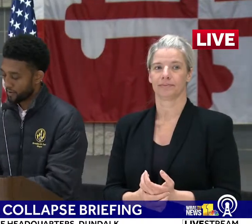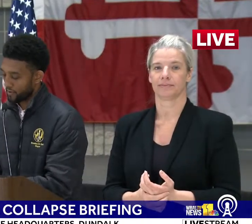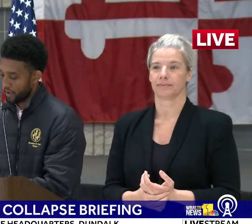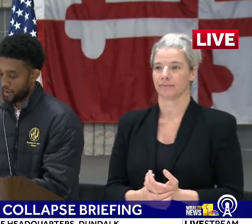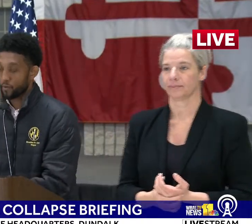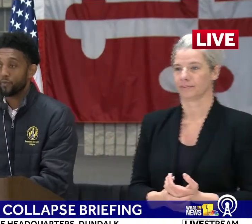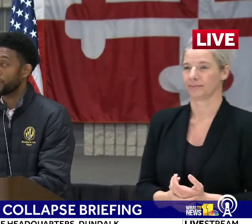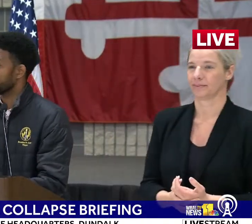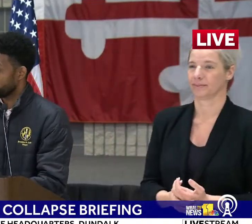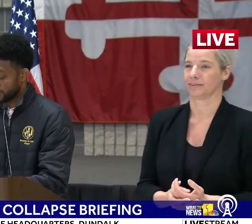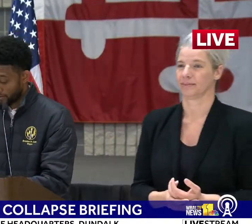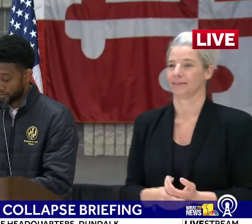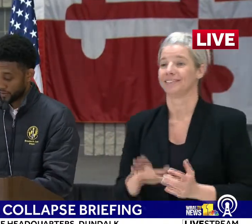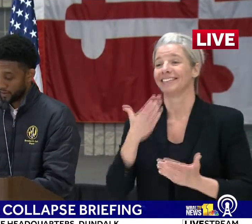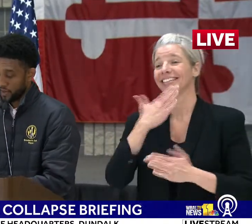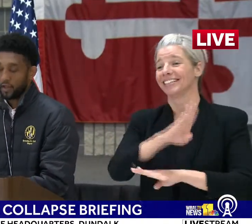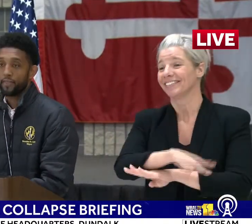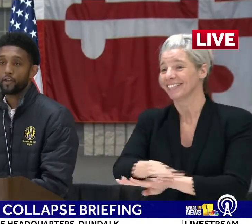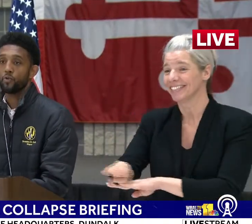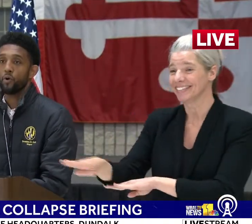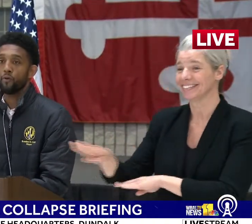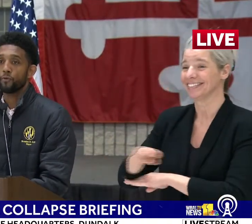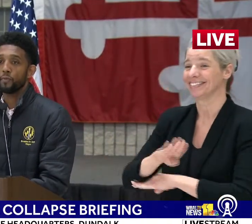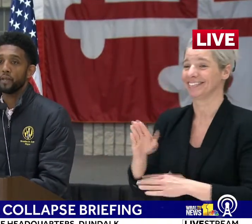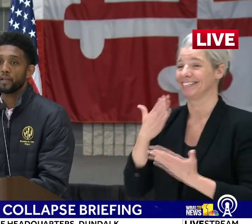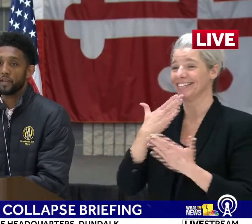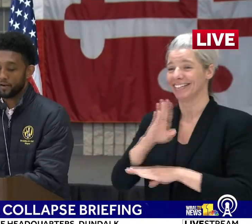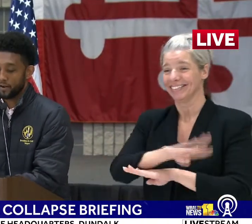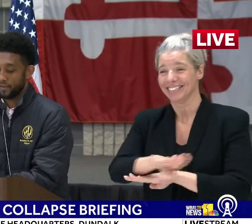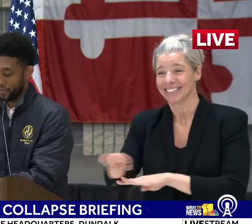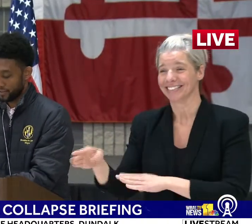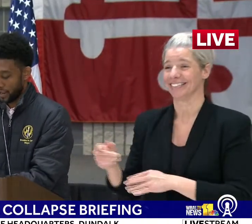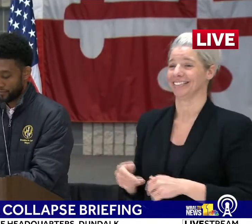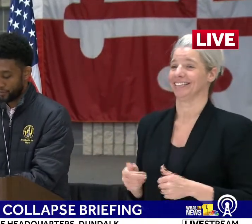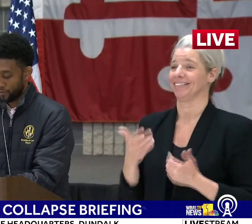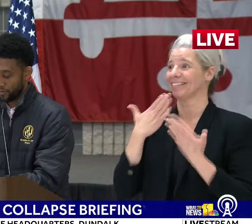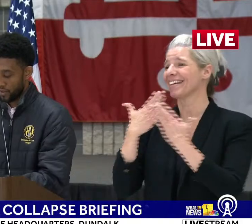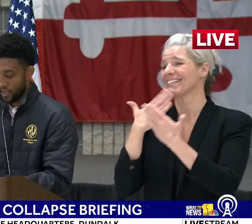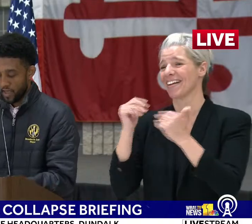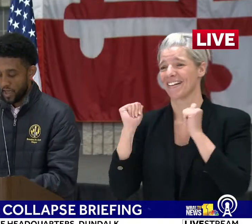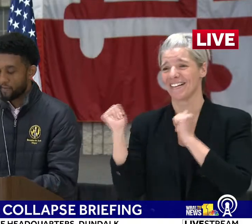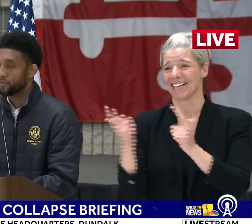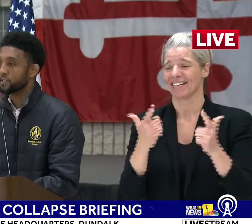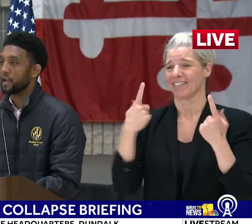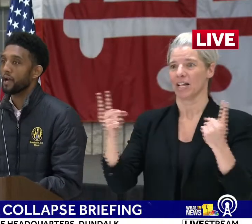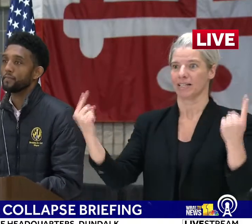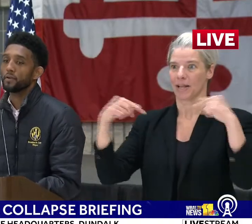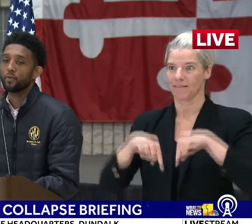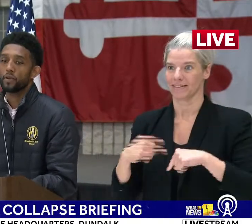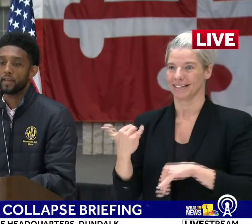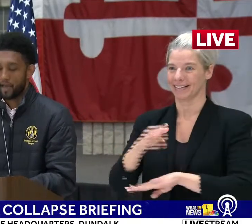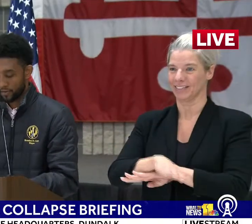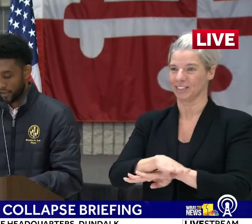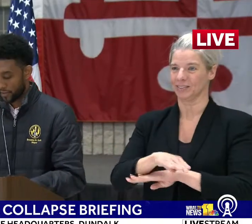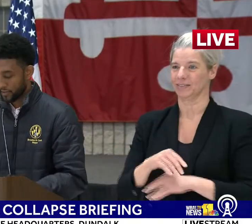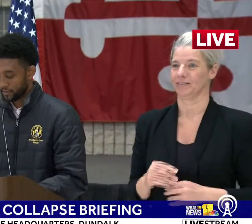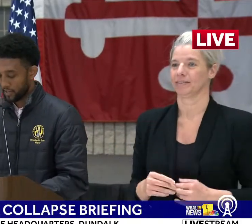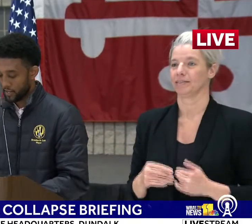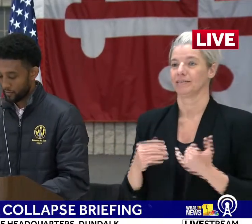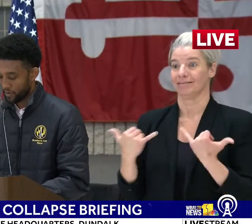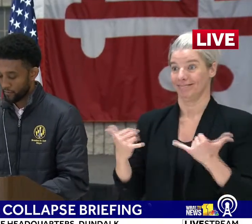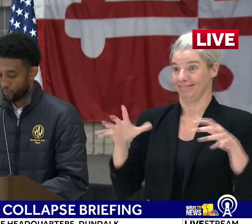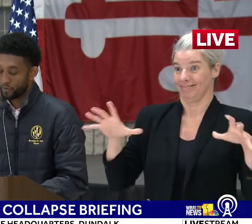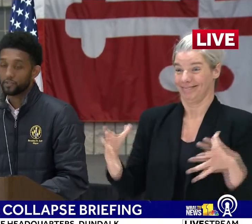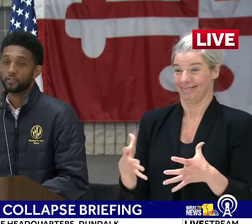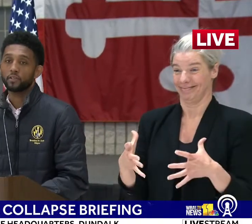Good afternoon. Thank you, Admiral. Thank you, Governor. And thank you all for being here this afternoon. Every time we gather